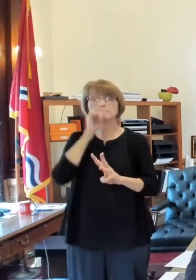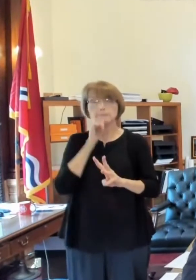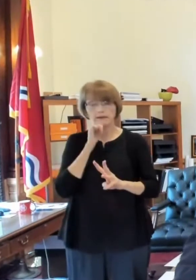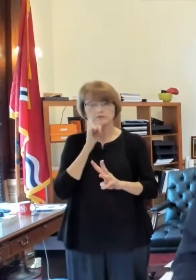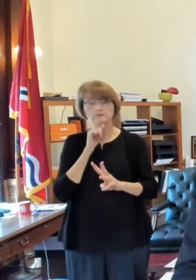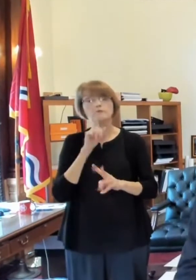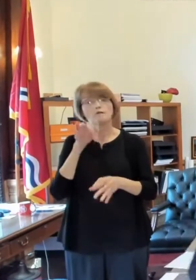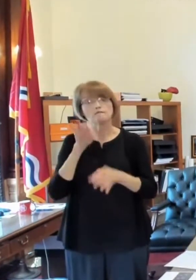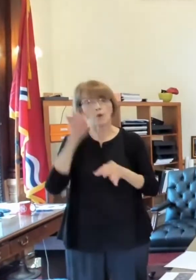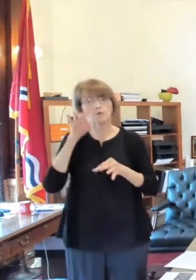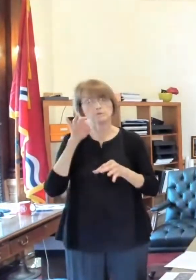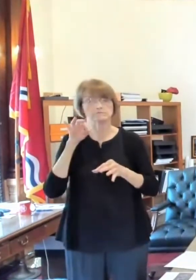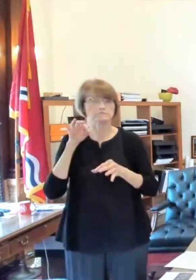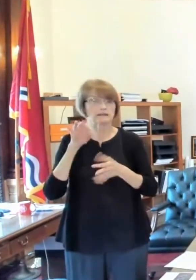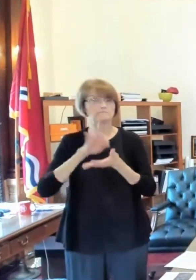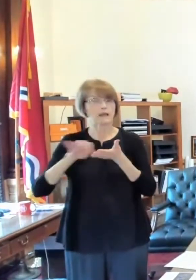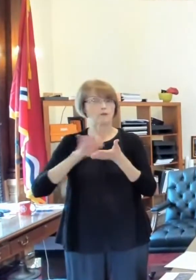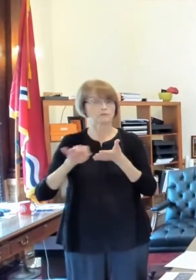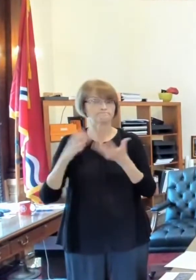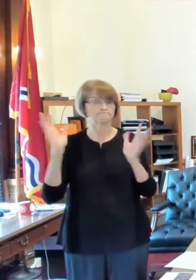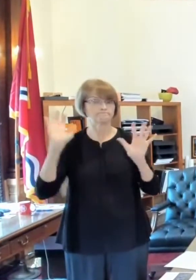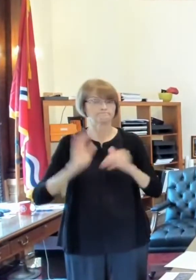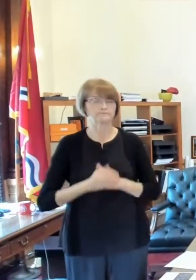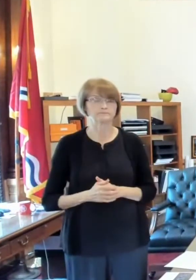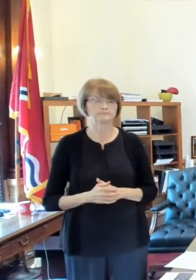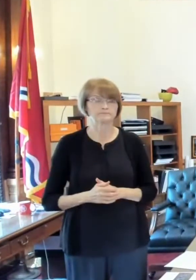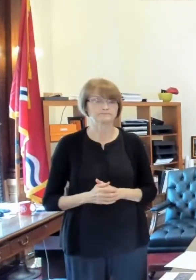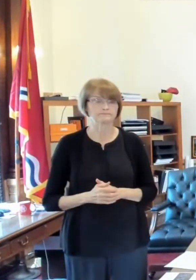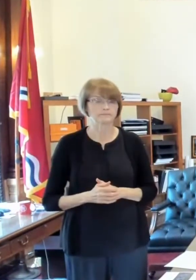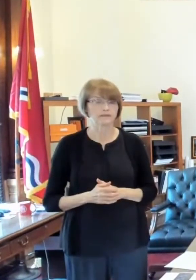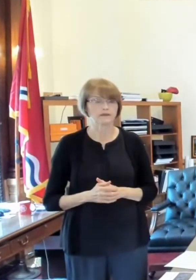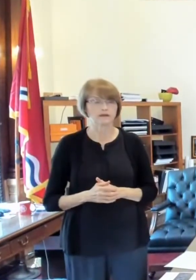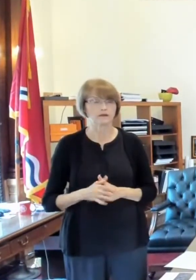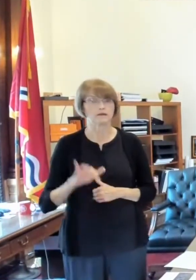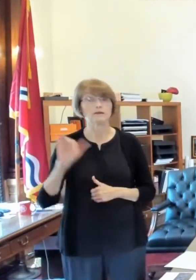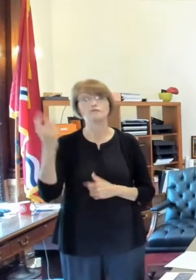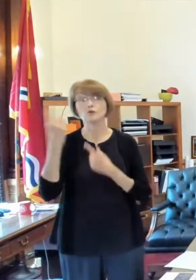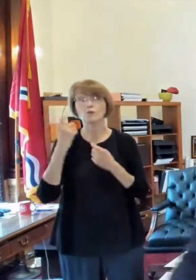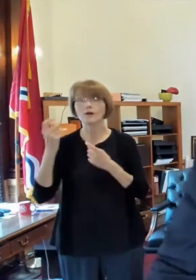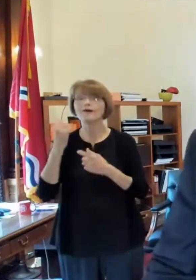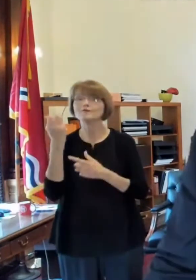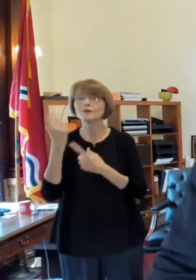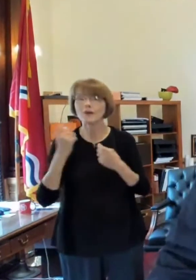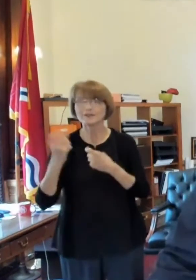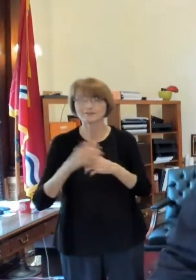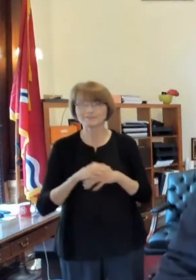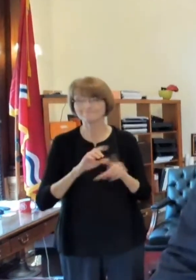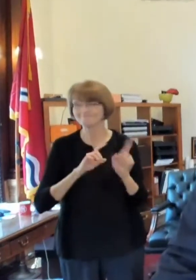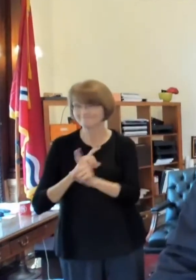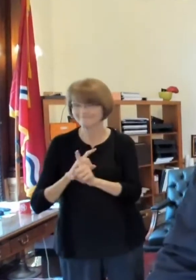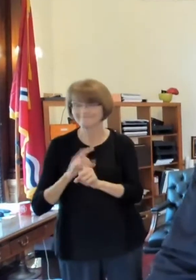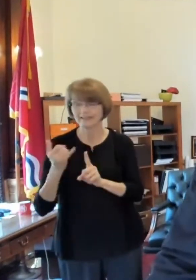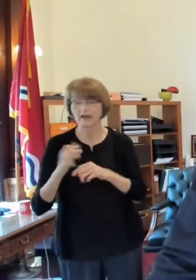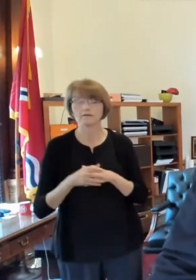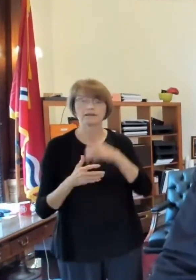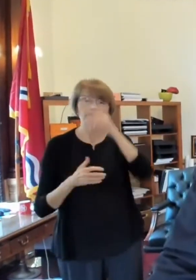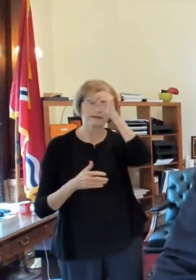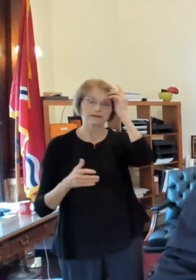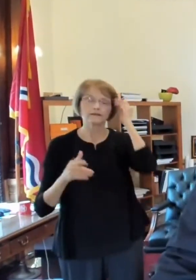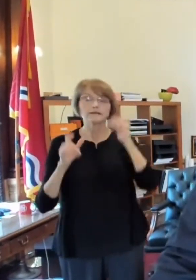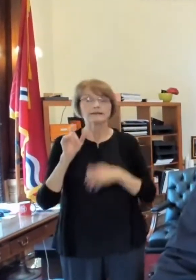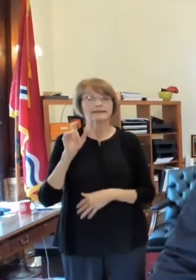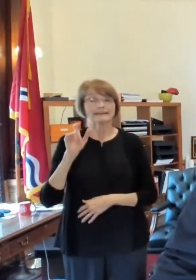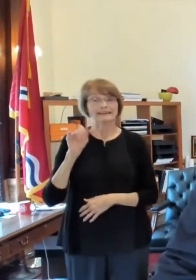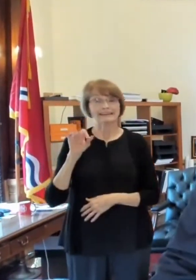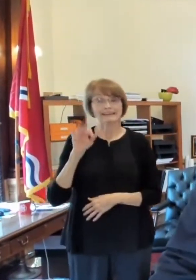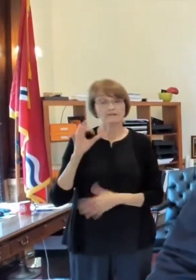Thank you. Perfect. Got any questions for Ben? A few questions, Ben. Yes. Oh, Hop okay. back up there. What is the phone number if somebody